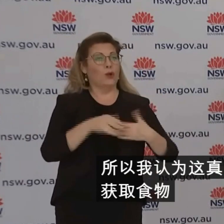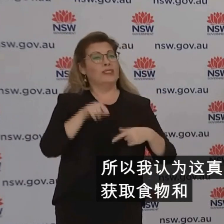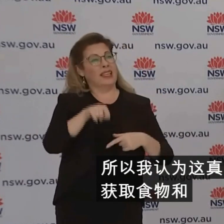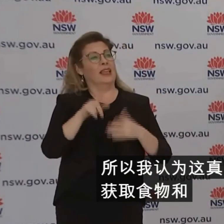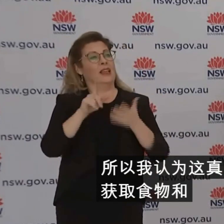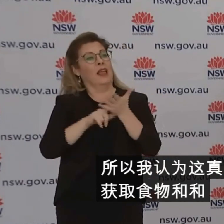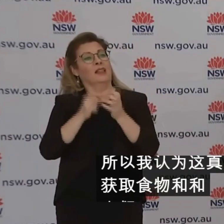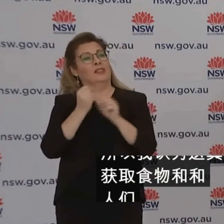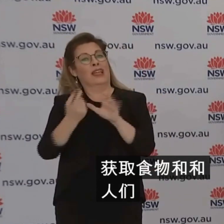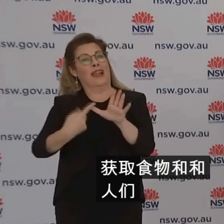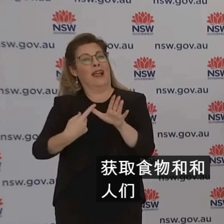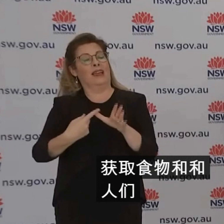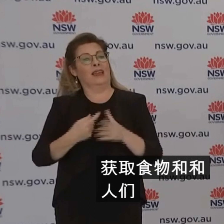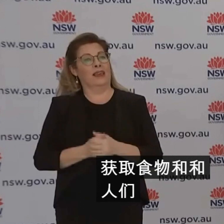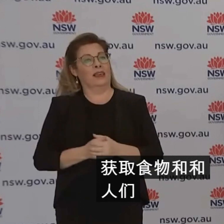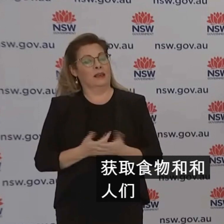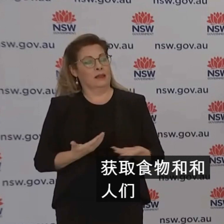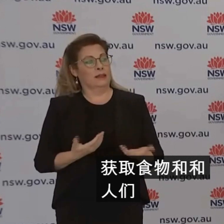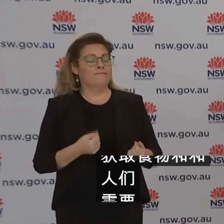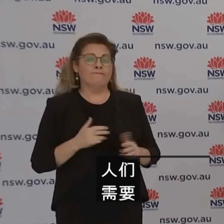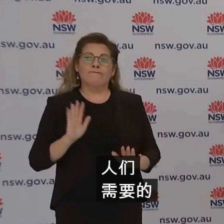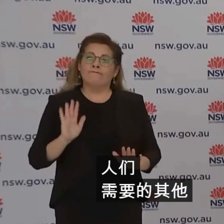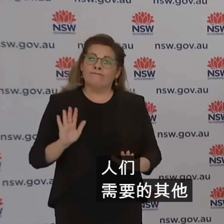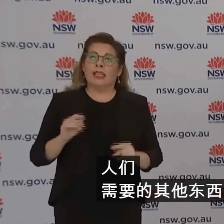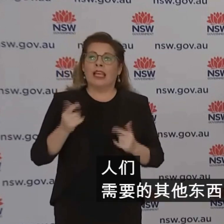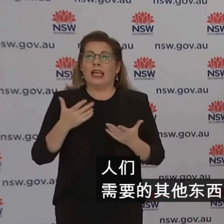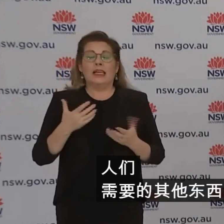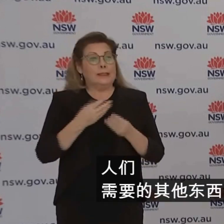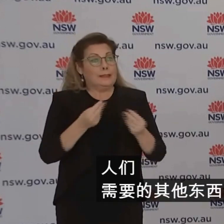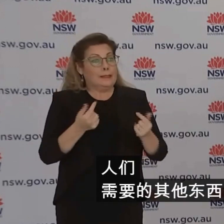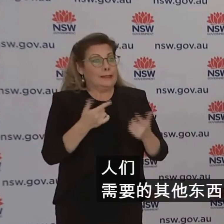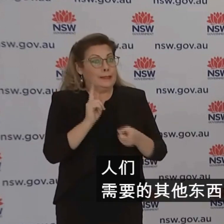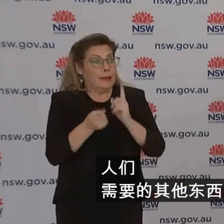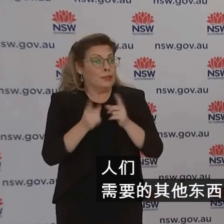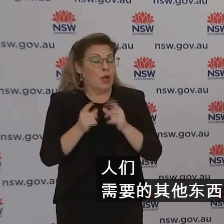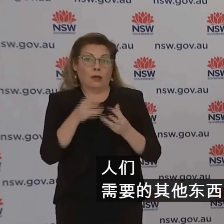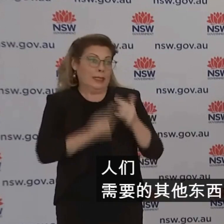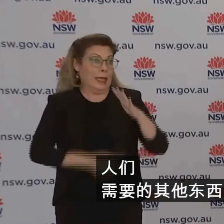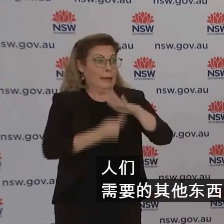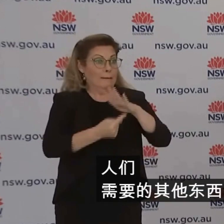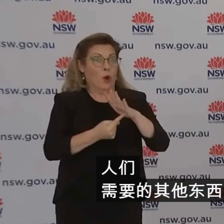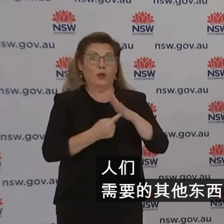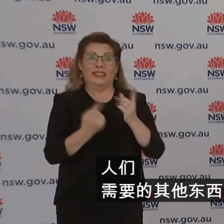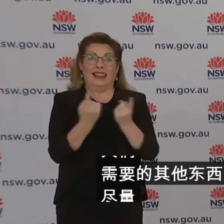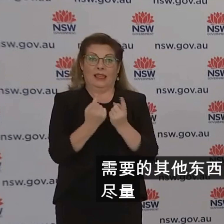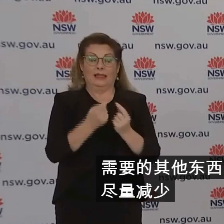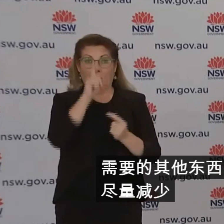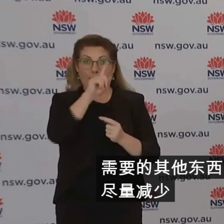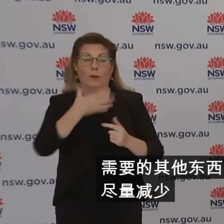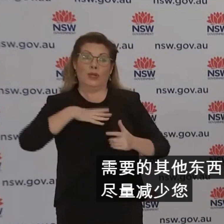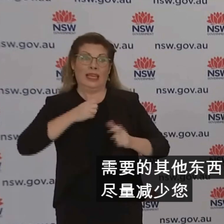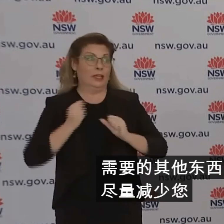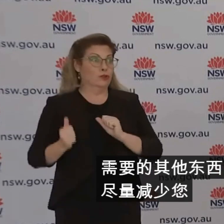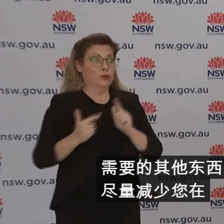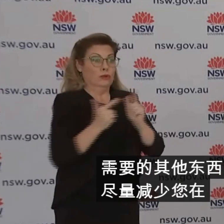to food and other things that people need. I think my major point would be minimise